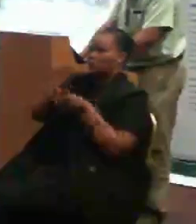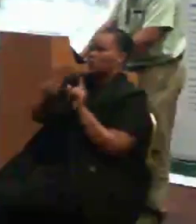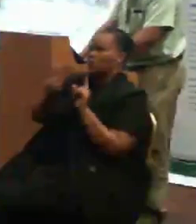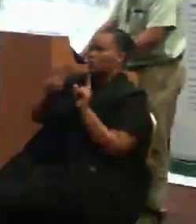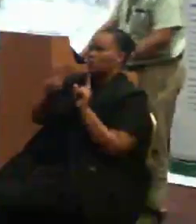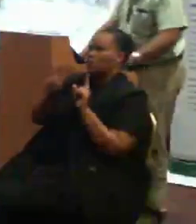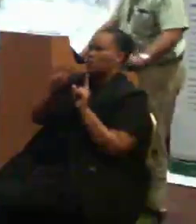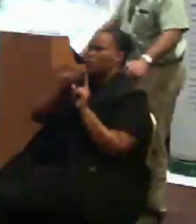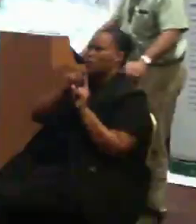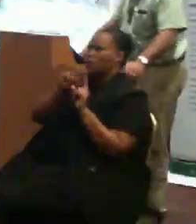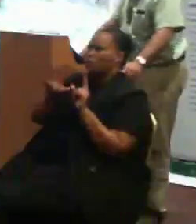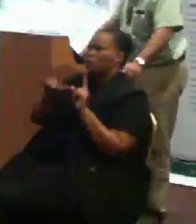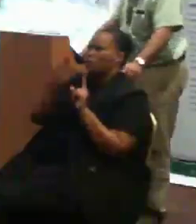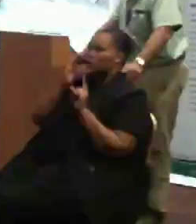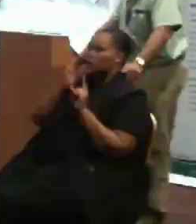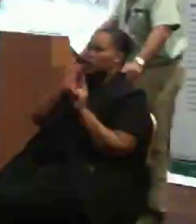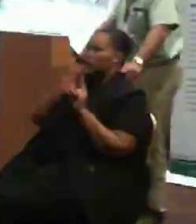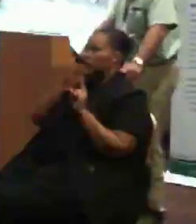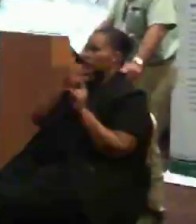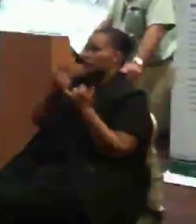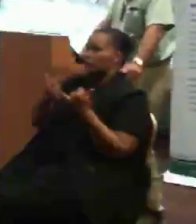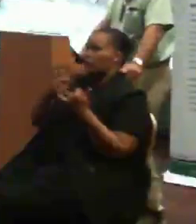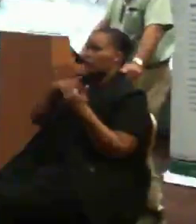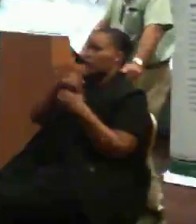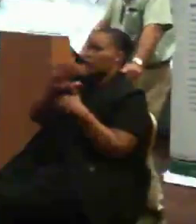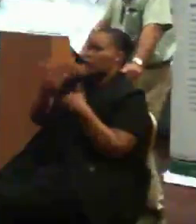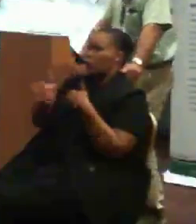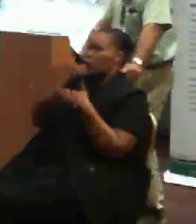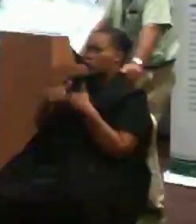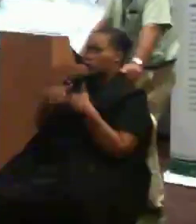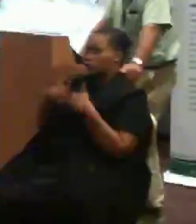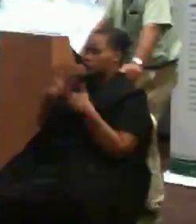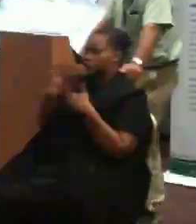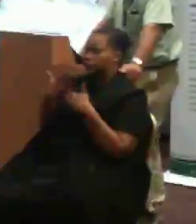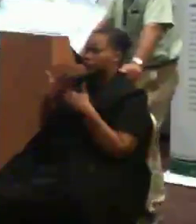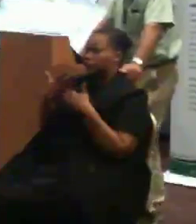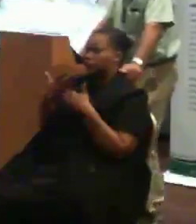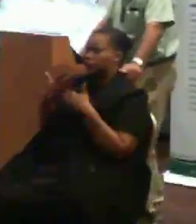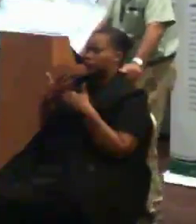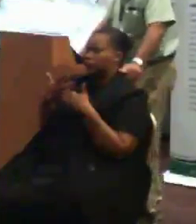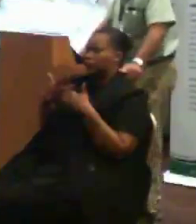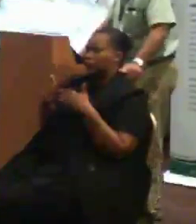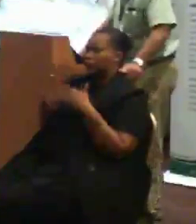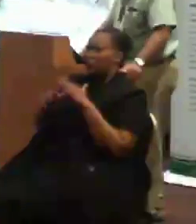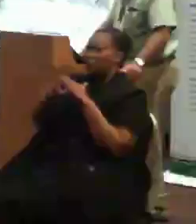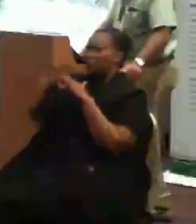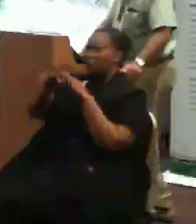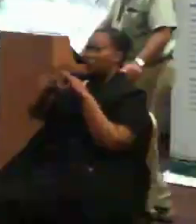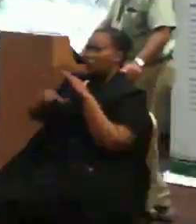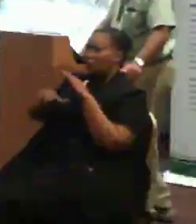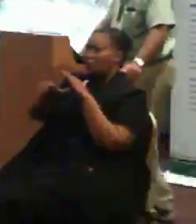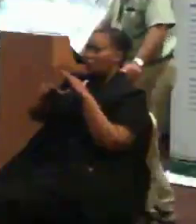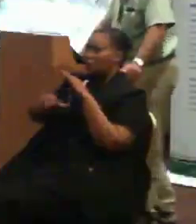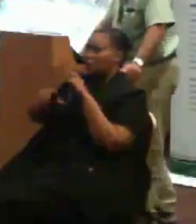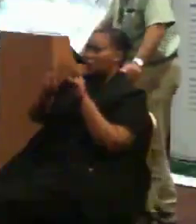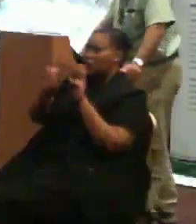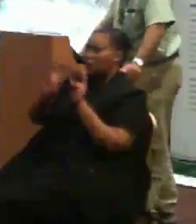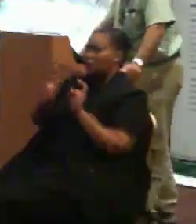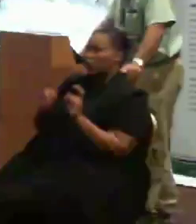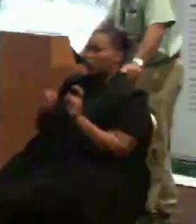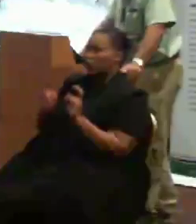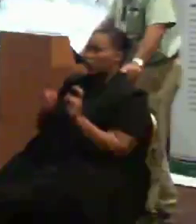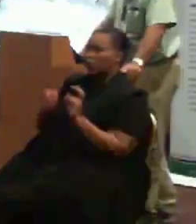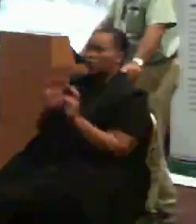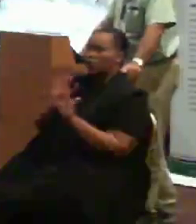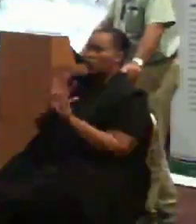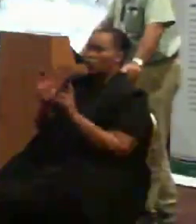environment. I want to conclude. Lowest energy cost in Africa is no argument to those who can't